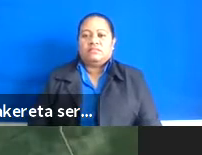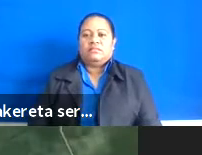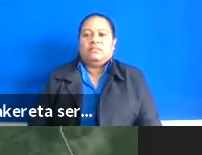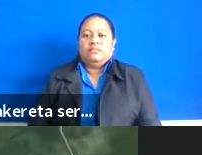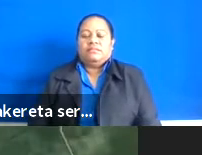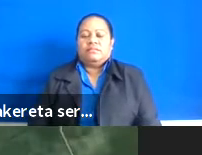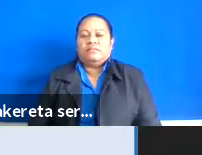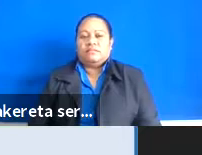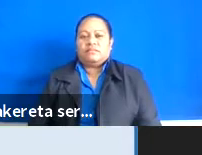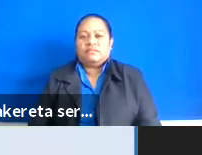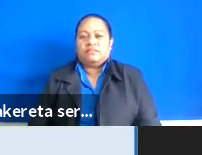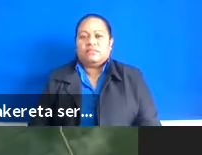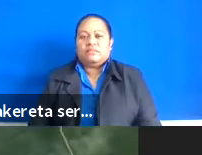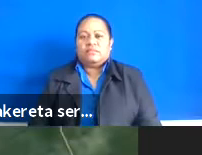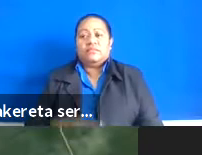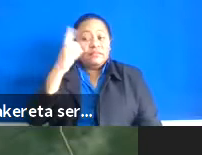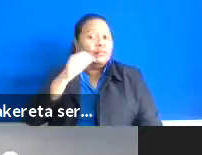Can you hear me?